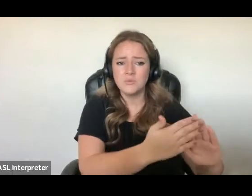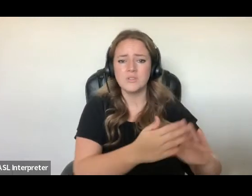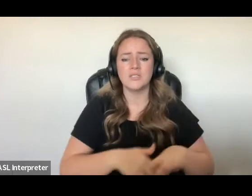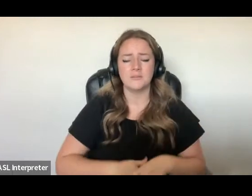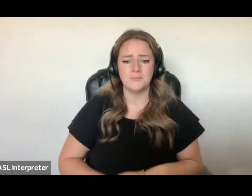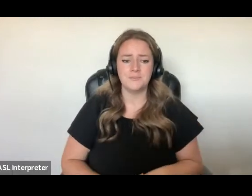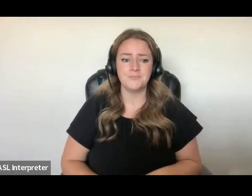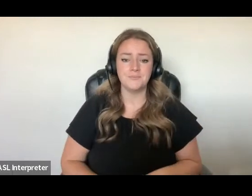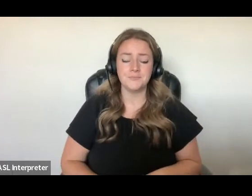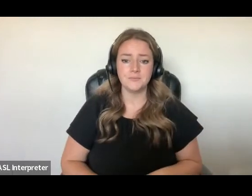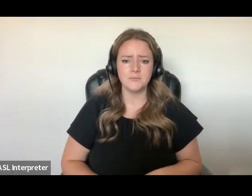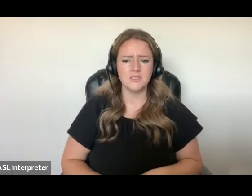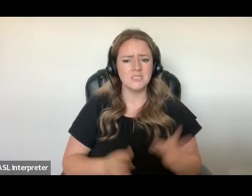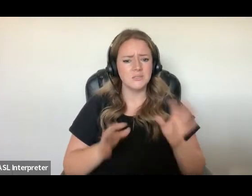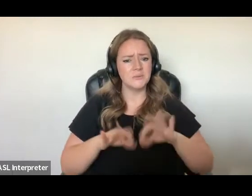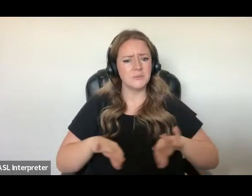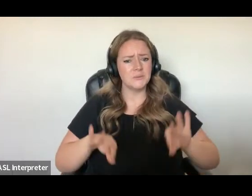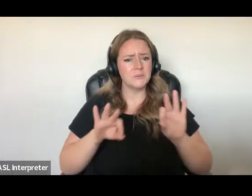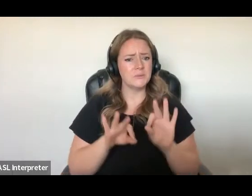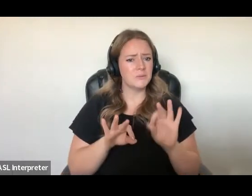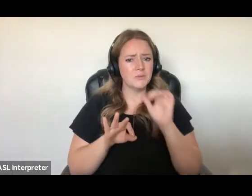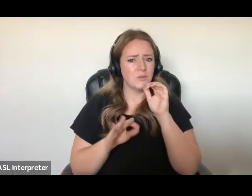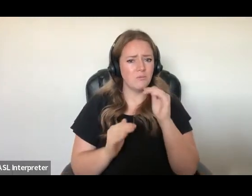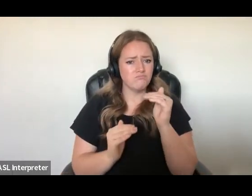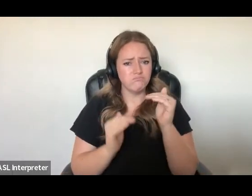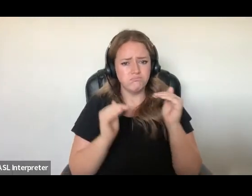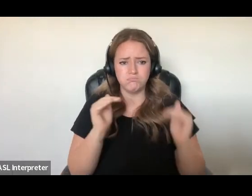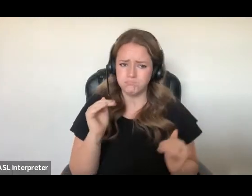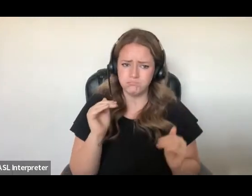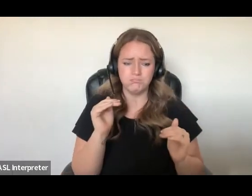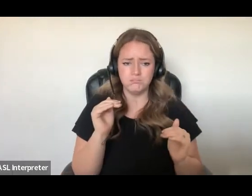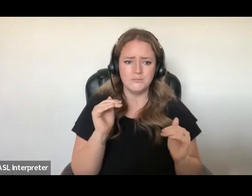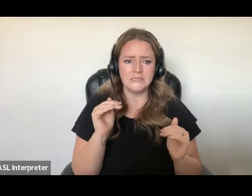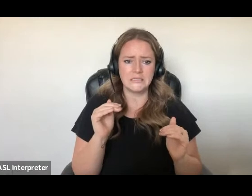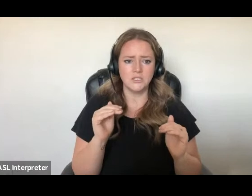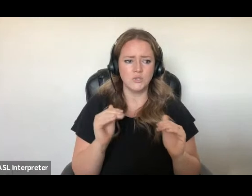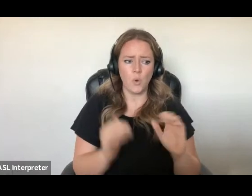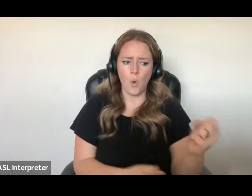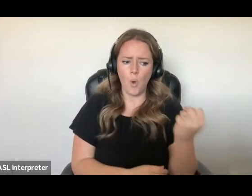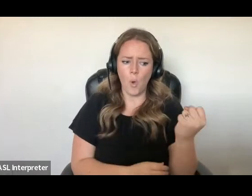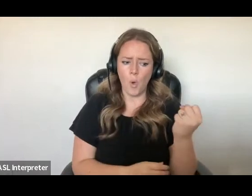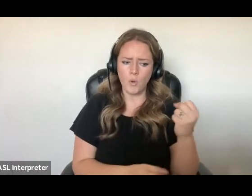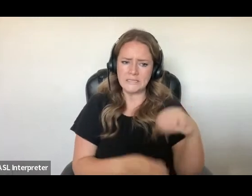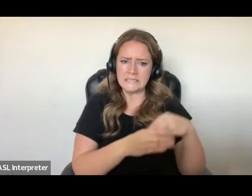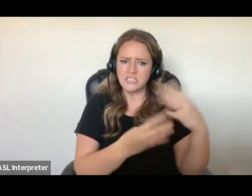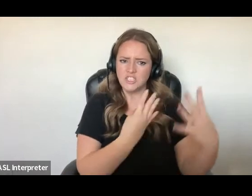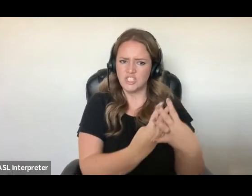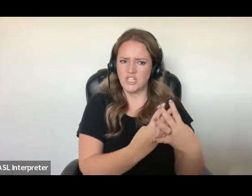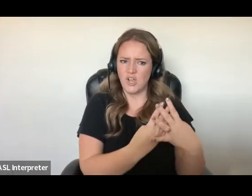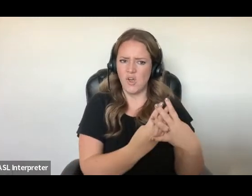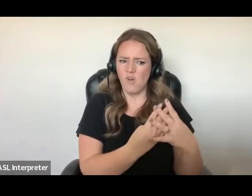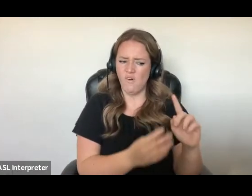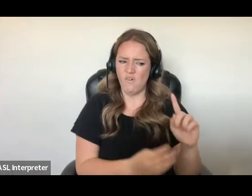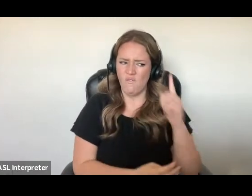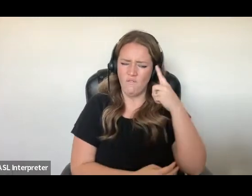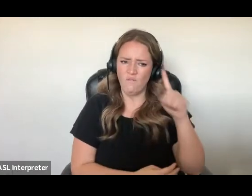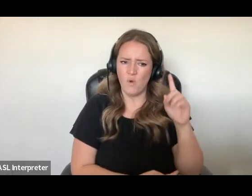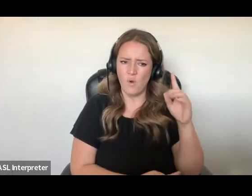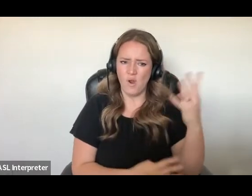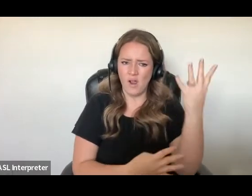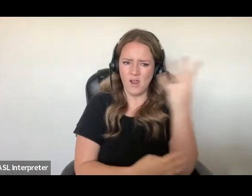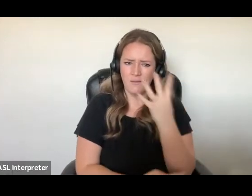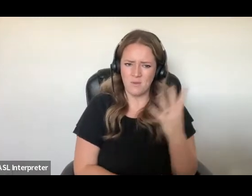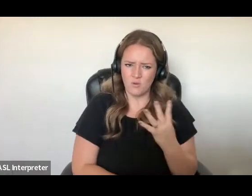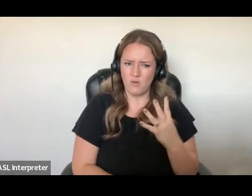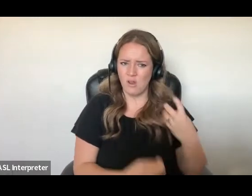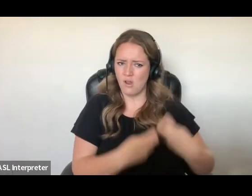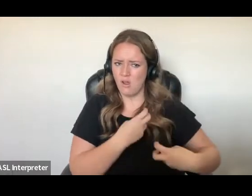It is fundamentally unjust that people are detained in jails based solely on administrative immigration grounds. Amnesty